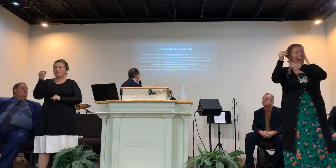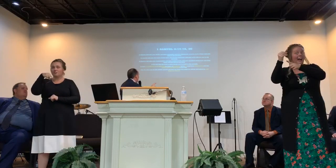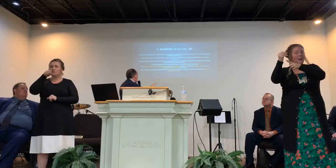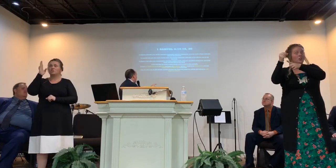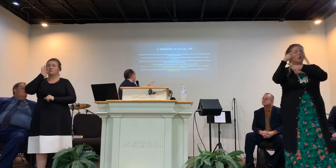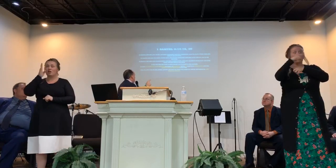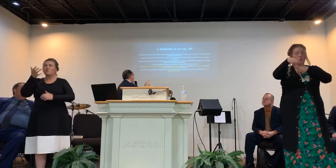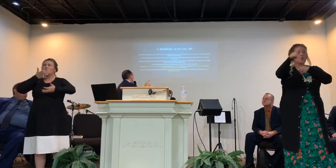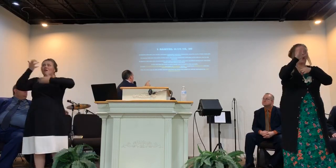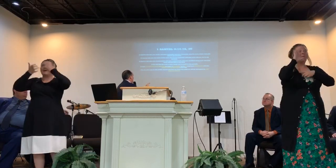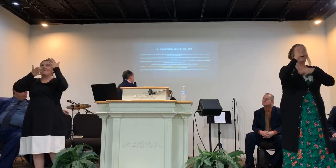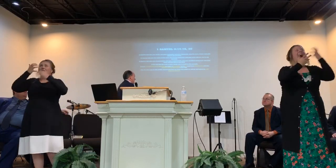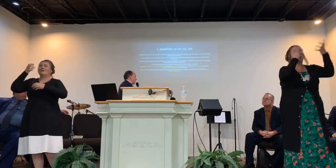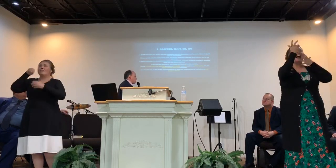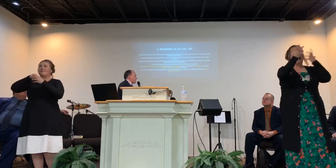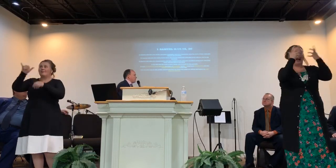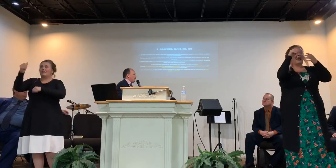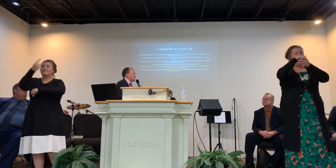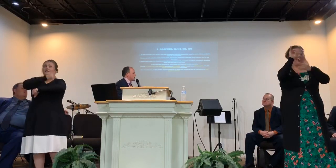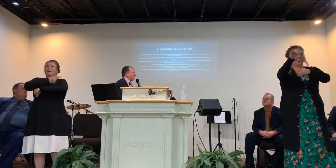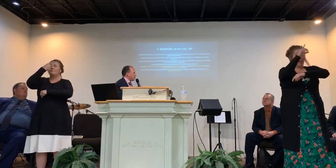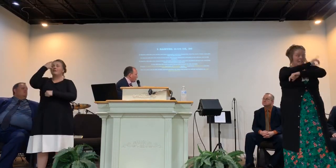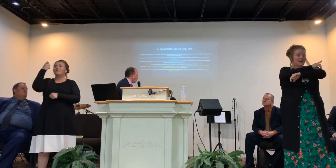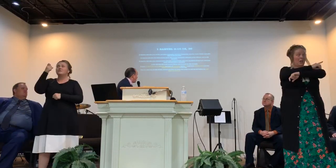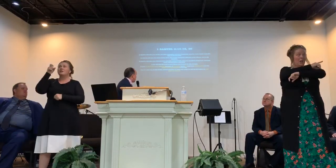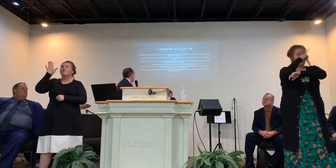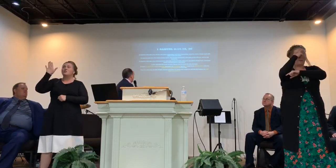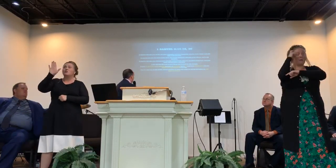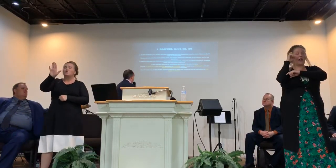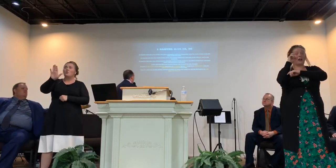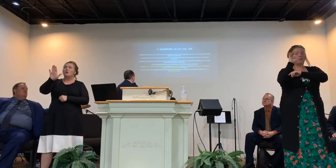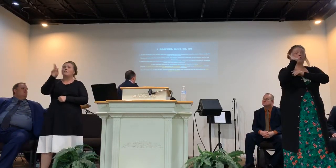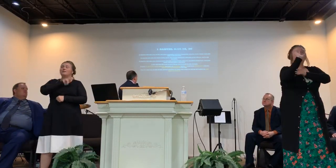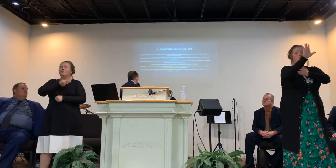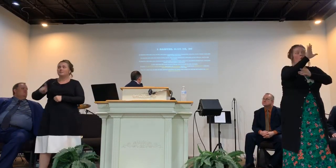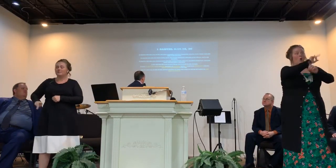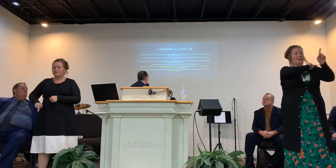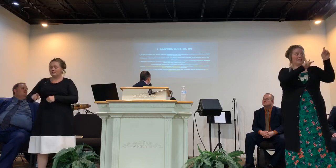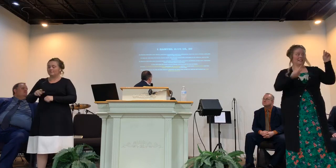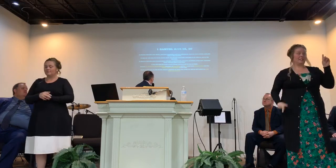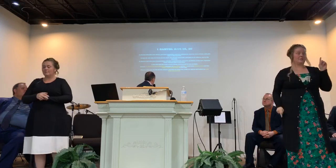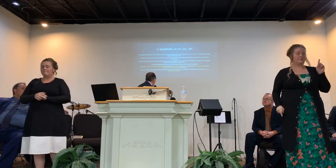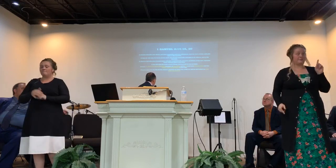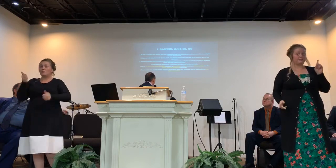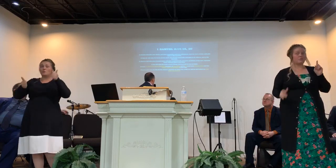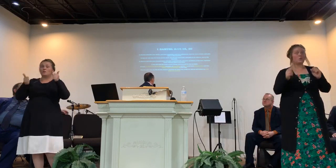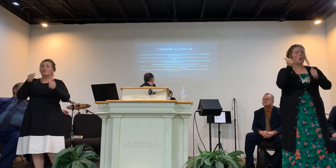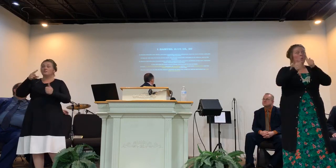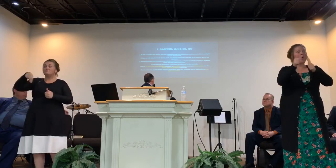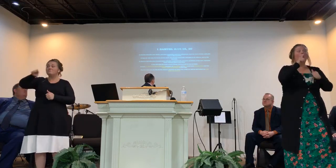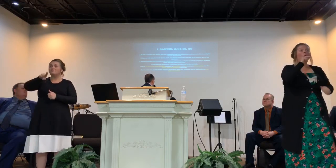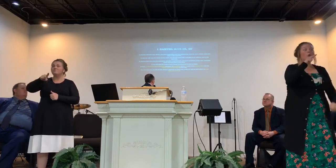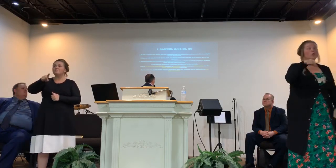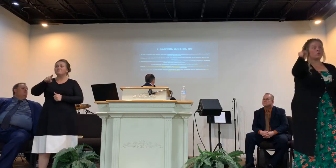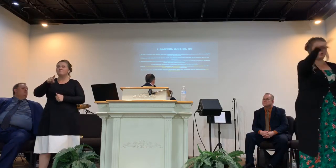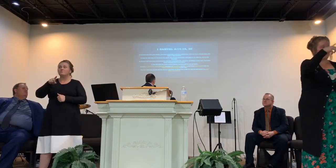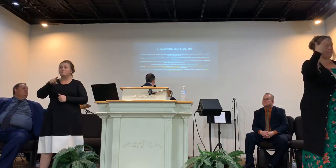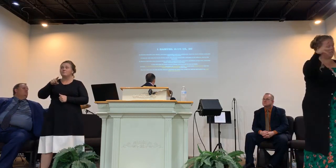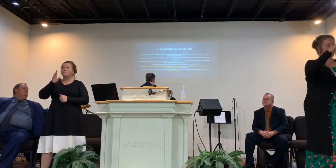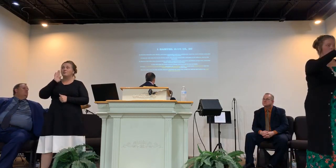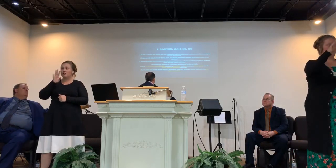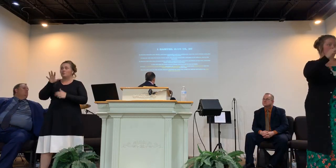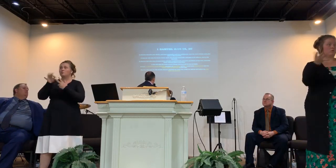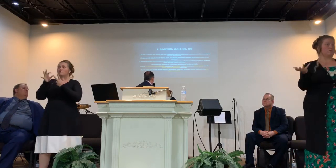shall cry out in that day because of your king, which ye shall have chosen